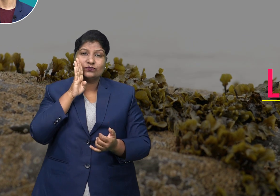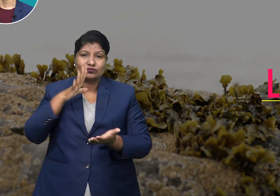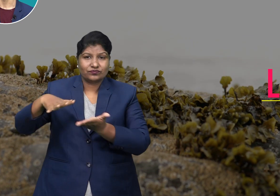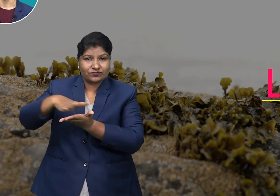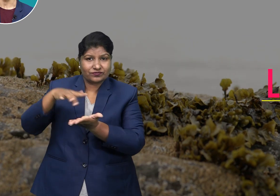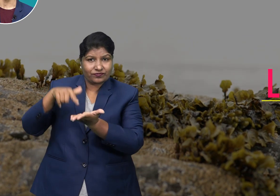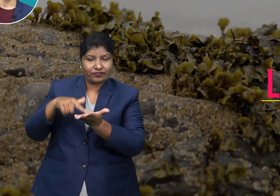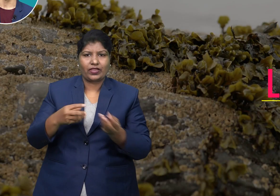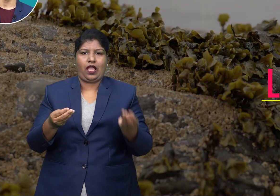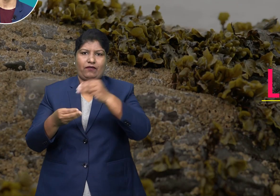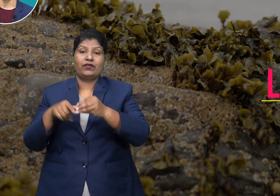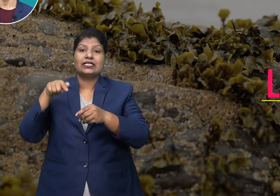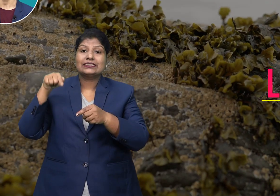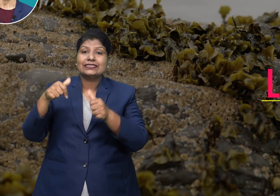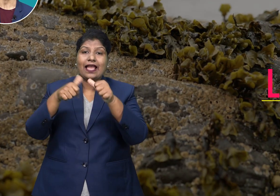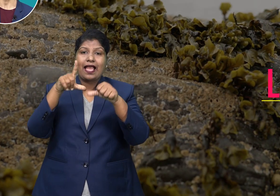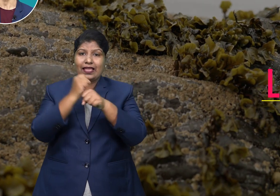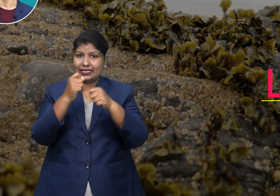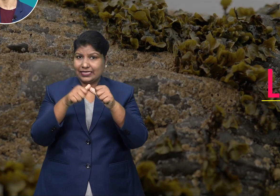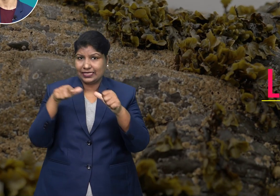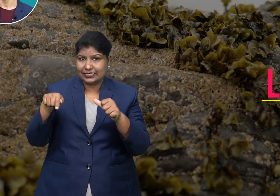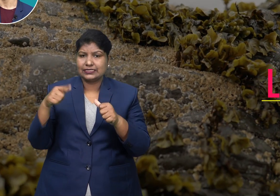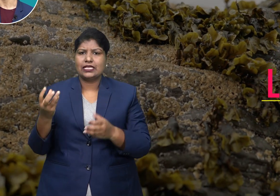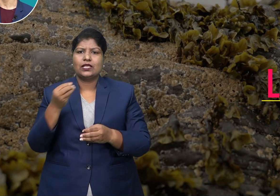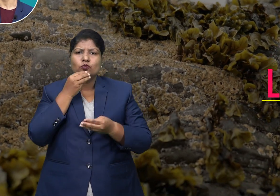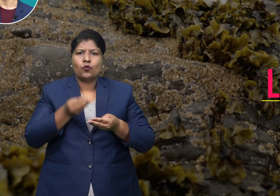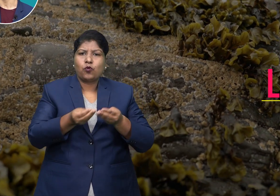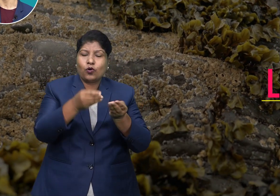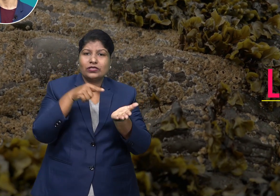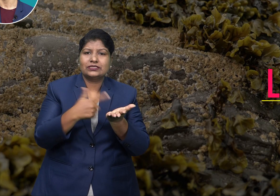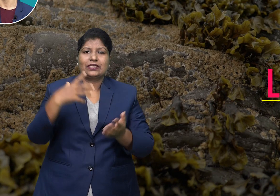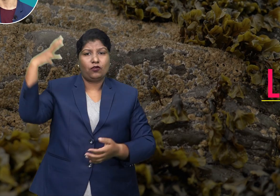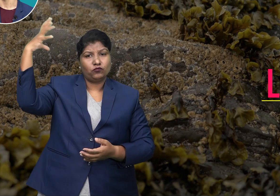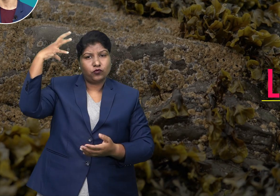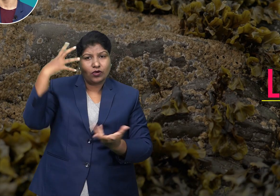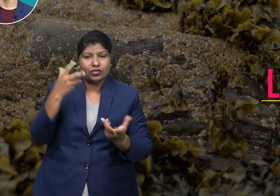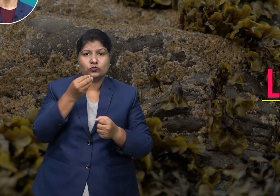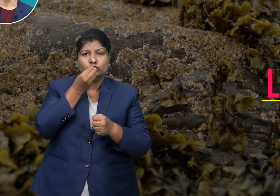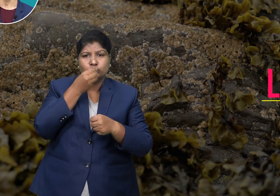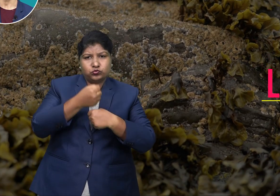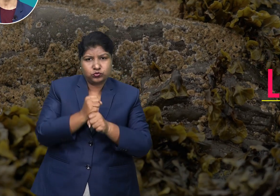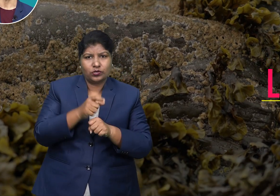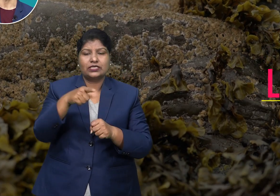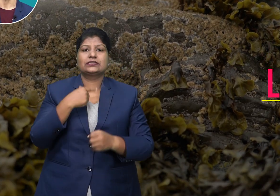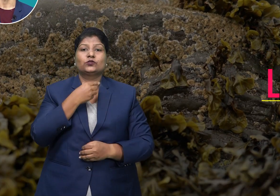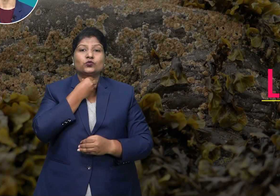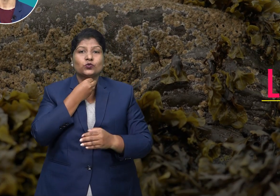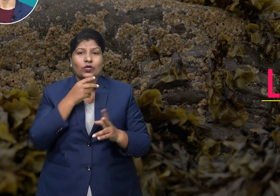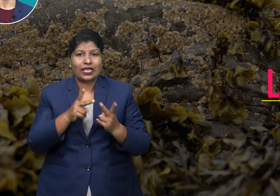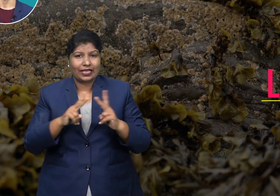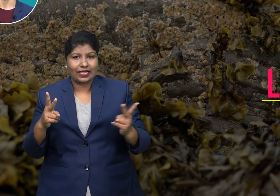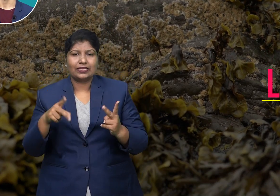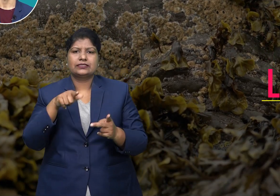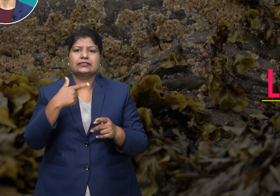performs photosynthesis and supplies food in the form of sugars to the fungus.